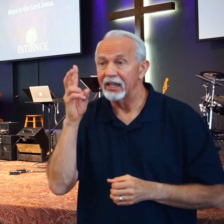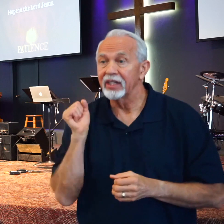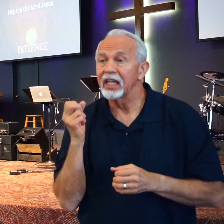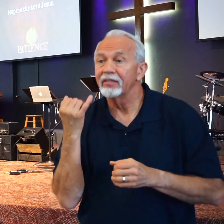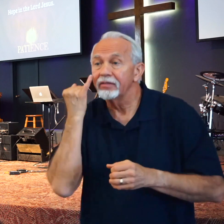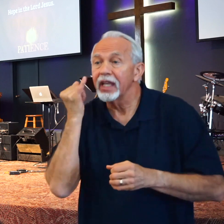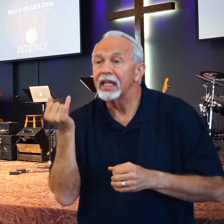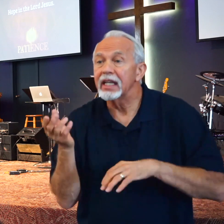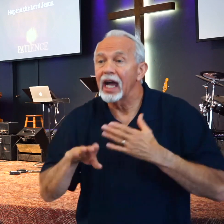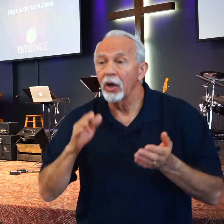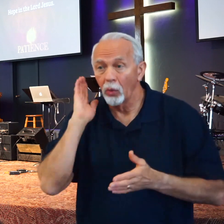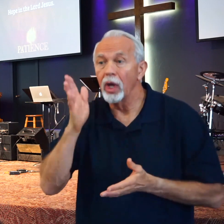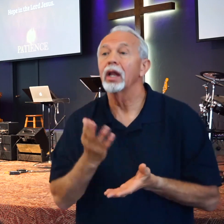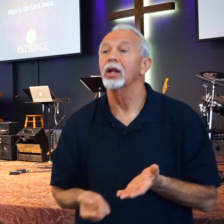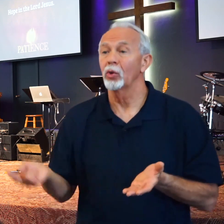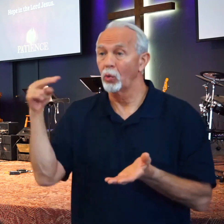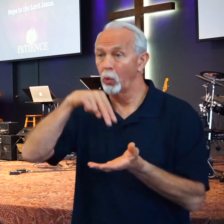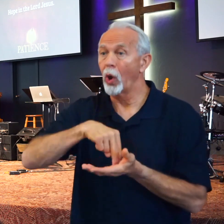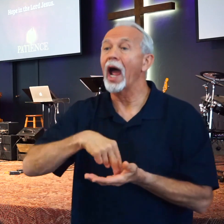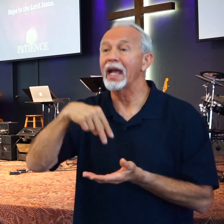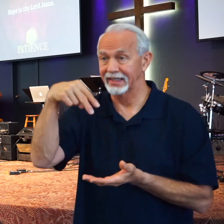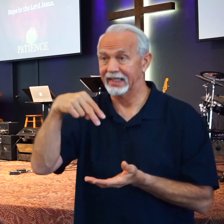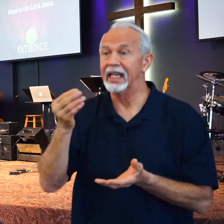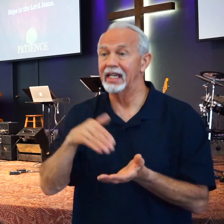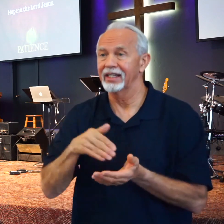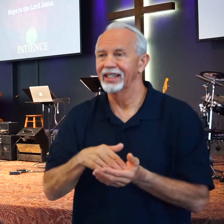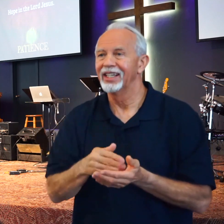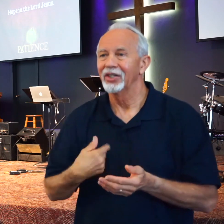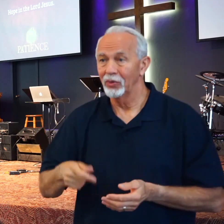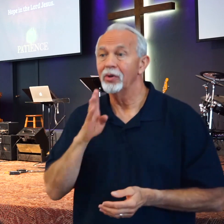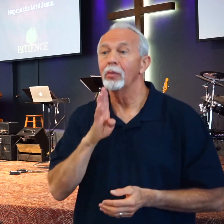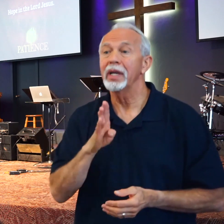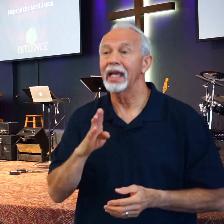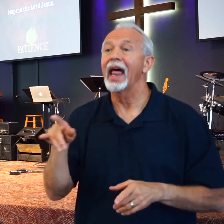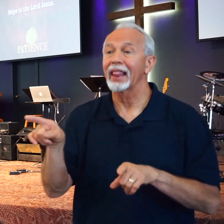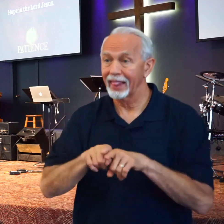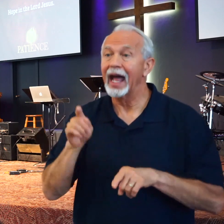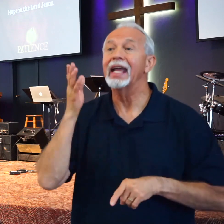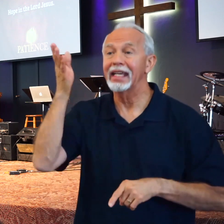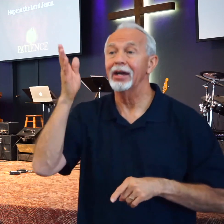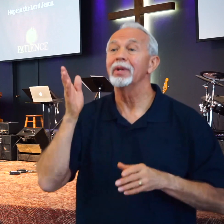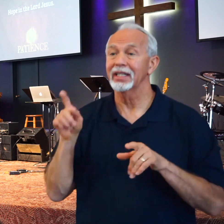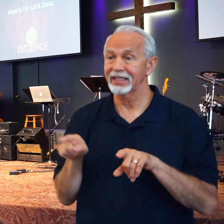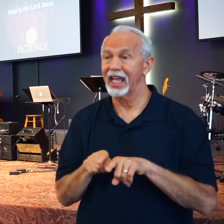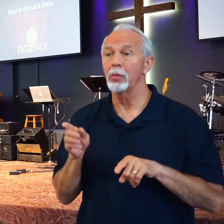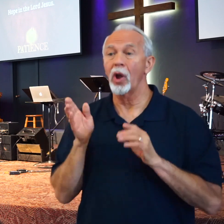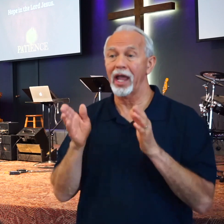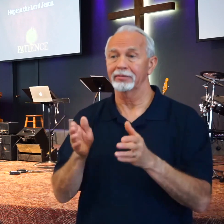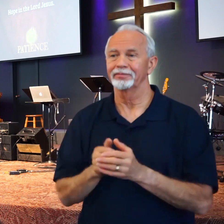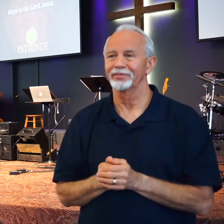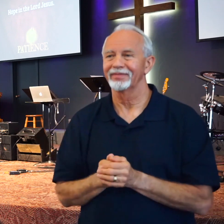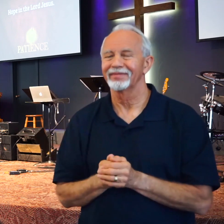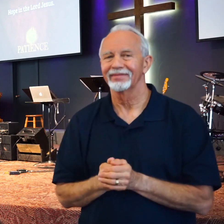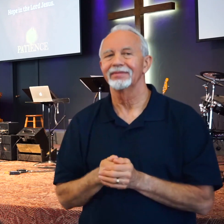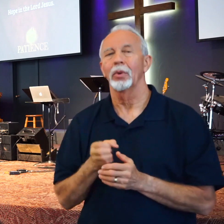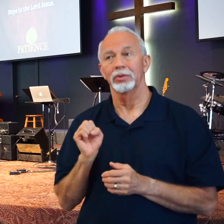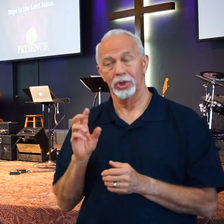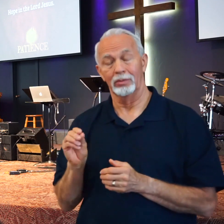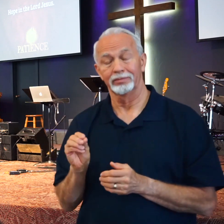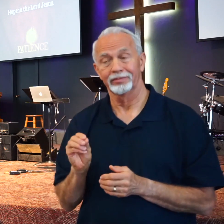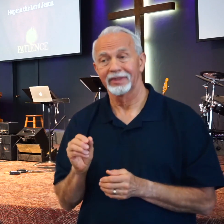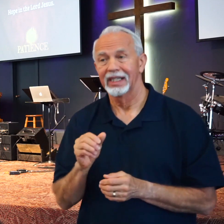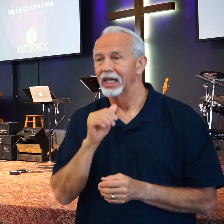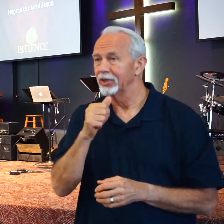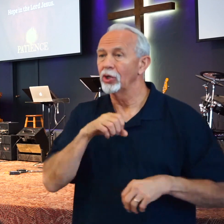will rise again, and we will be like him in the same way. So, we do not